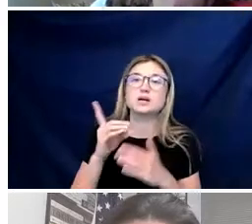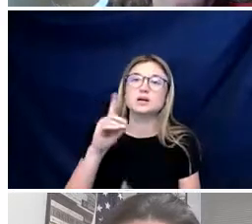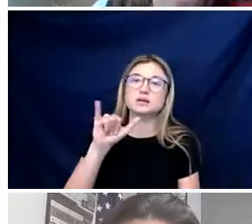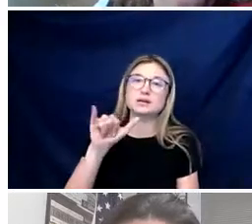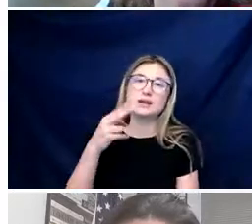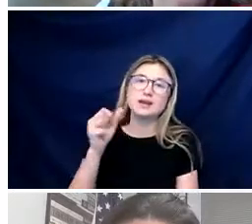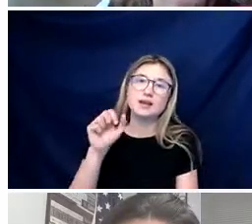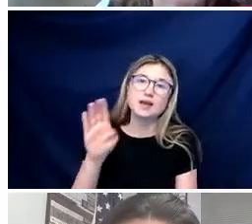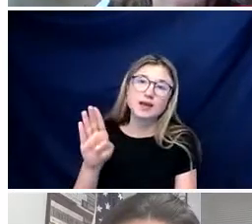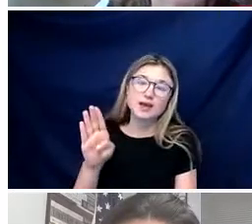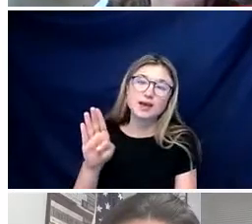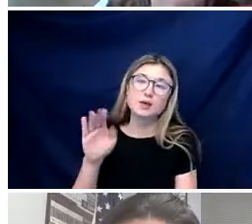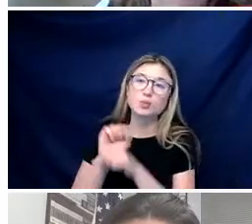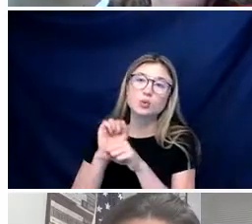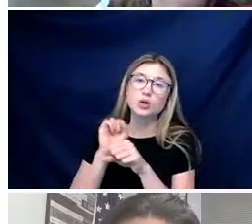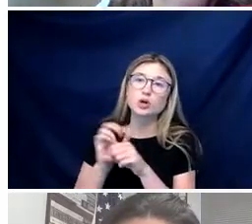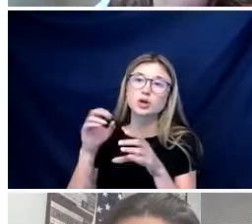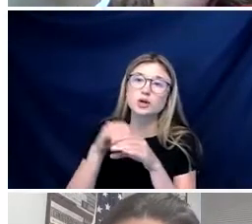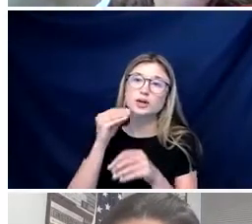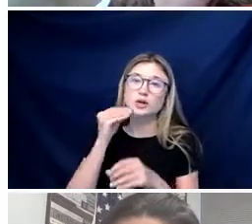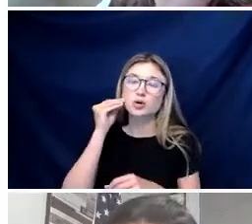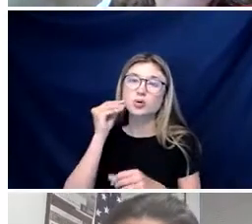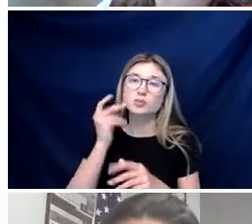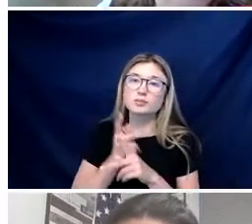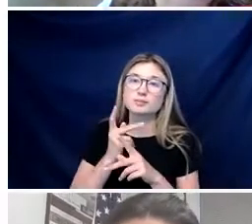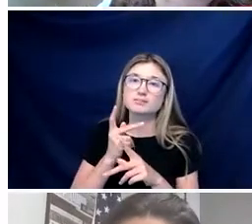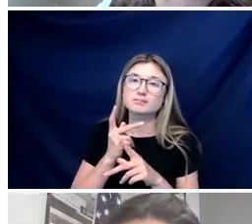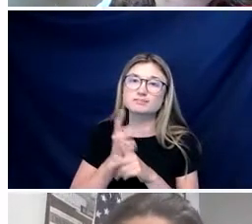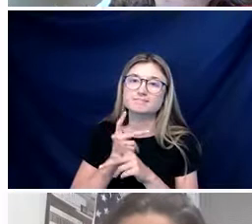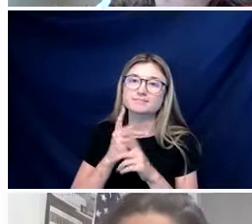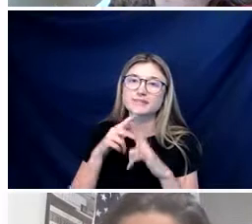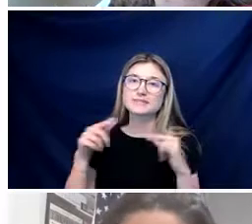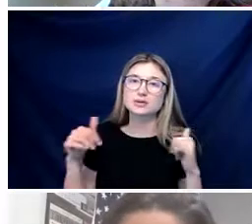work, in-home care, what have you.